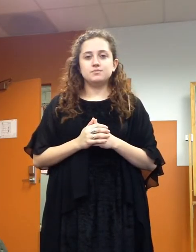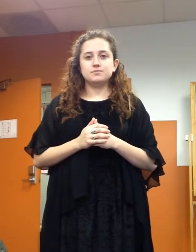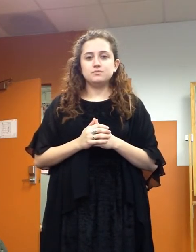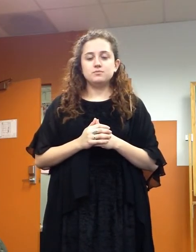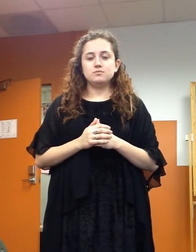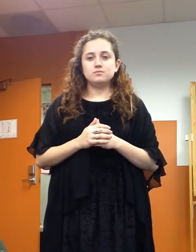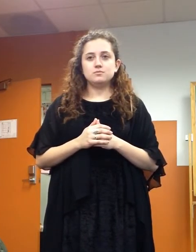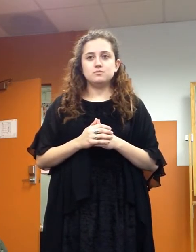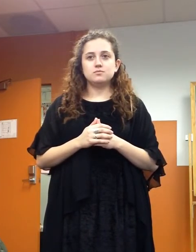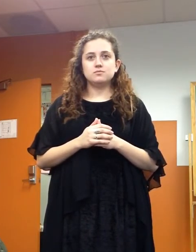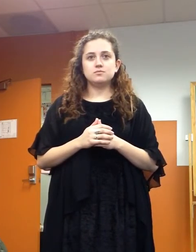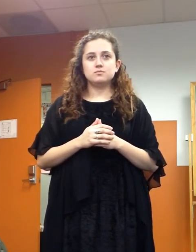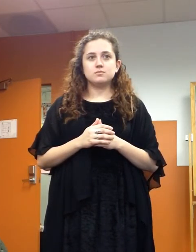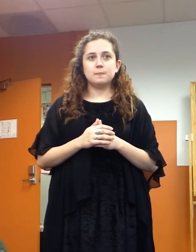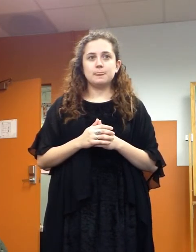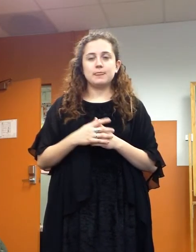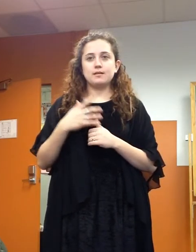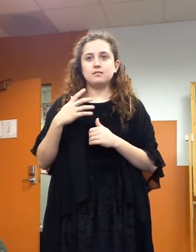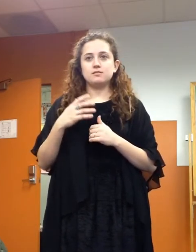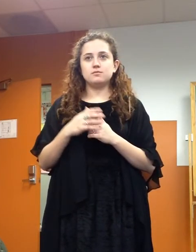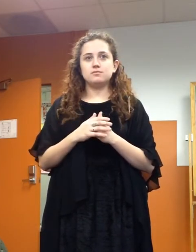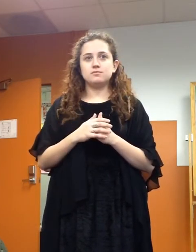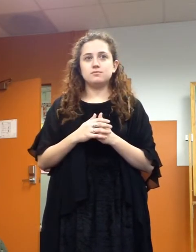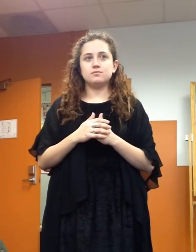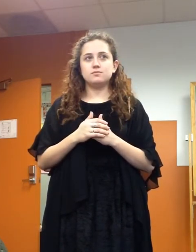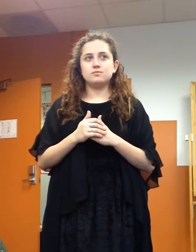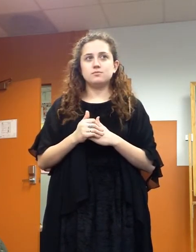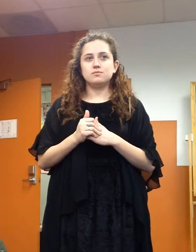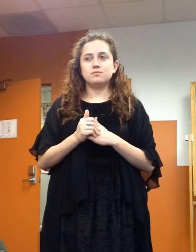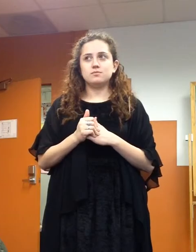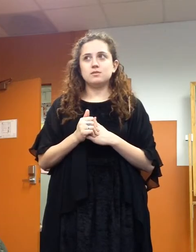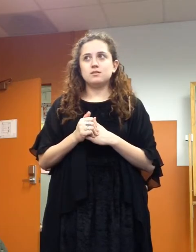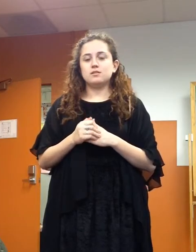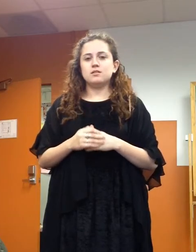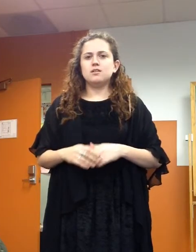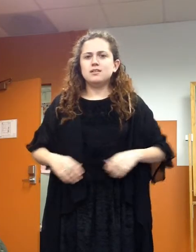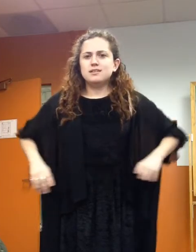going to give up any turf to the rest of us.